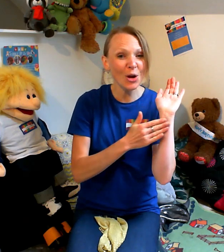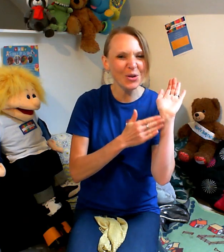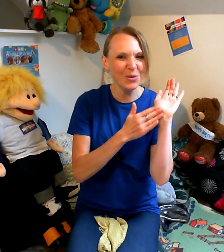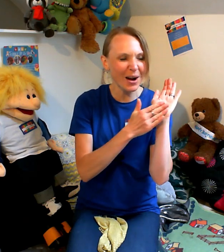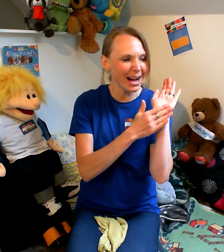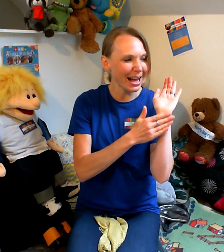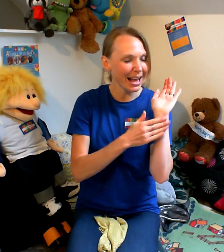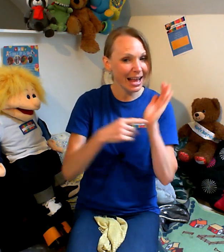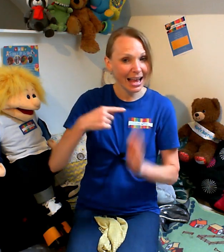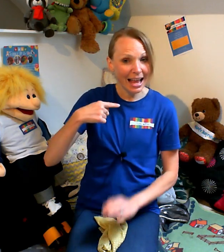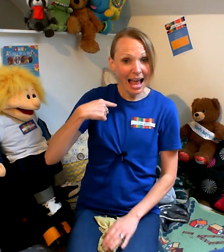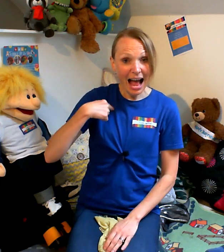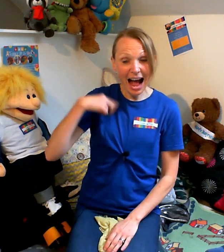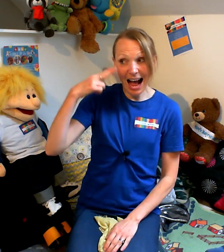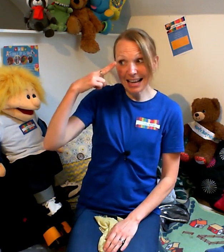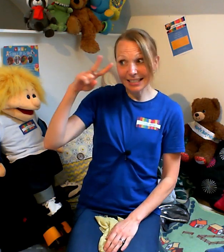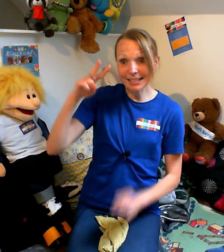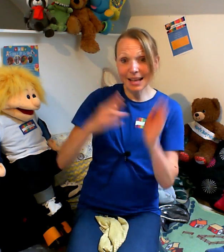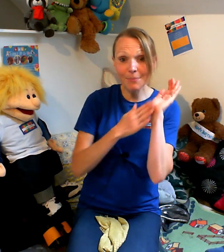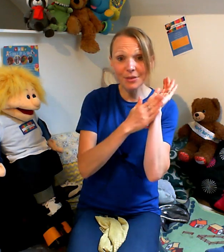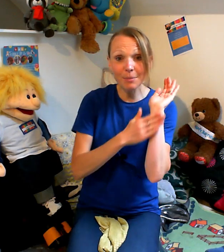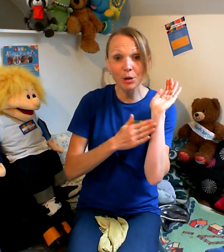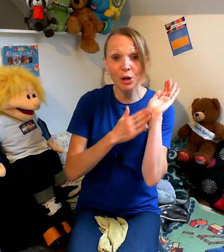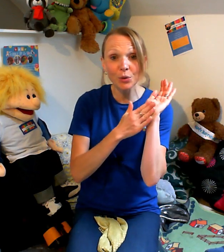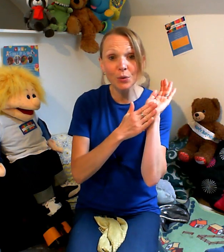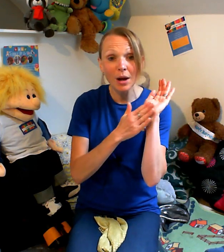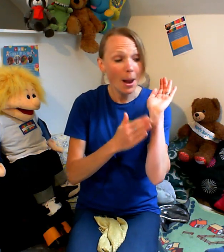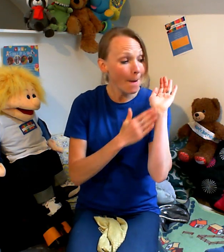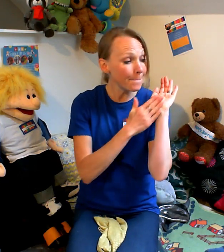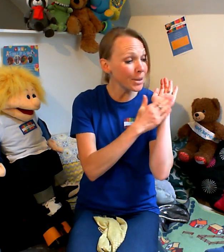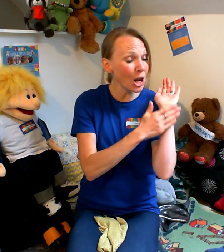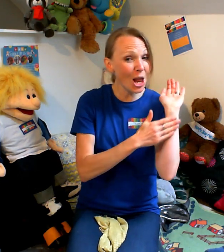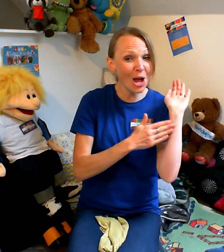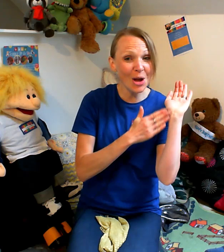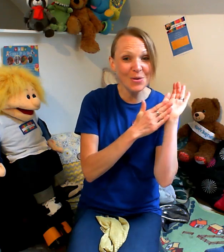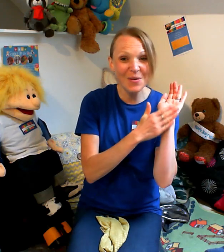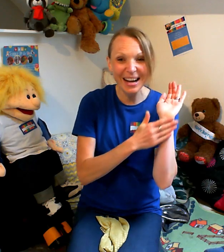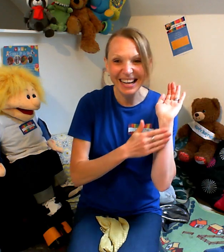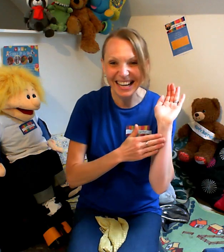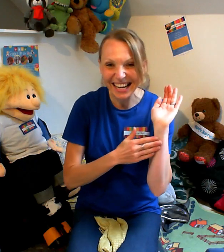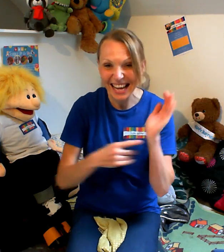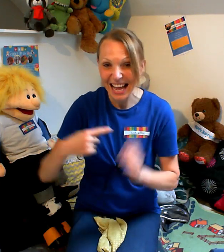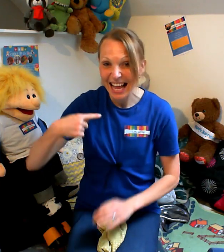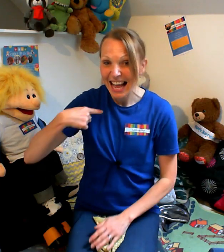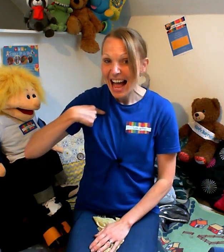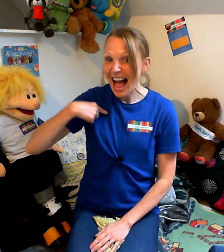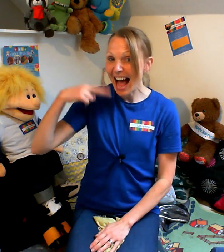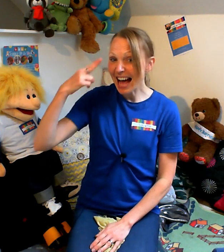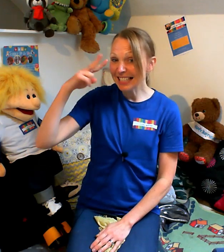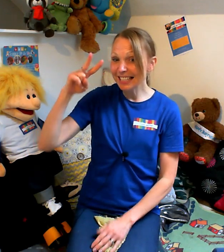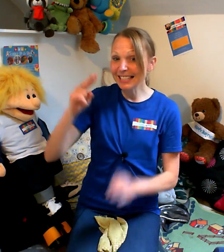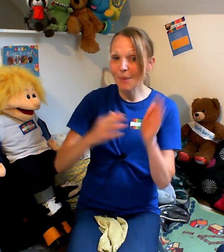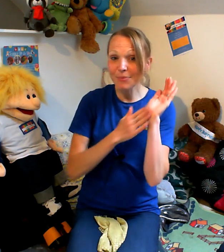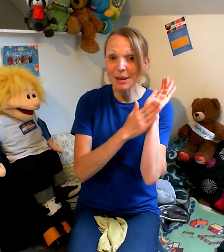Blue! I see something blue. Blue! I see something